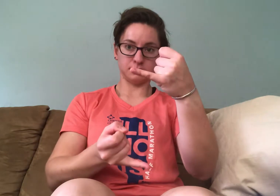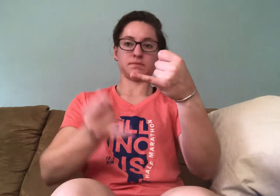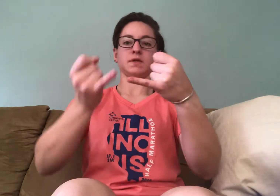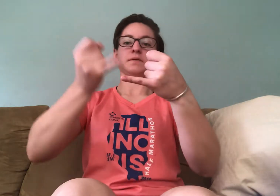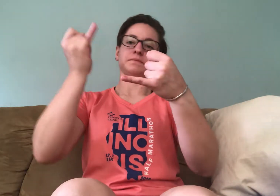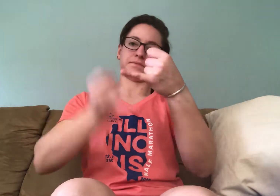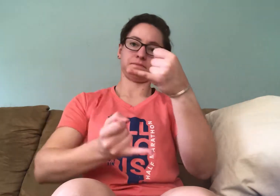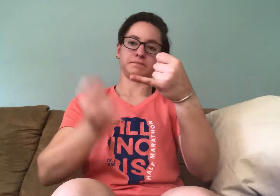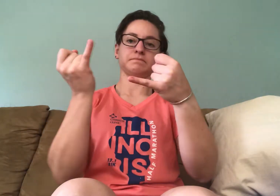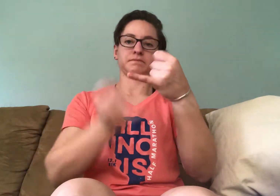Okay.